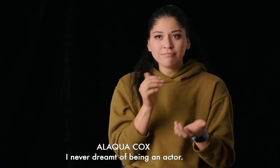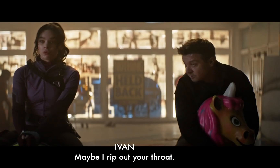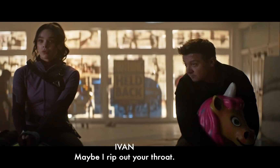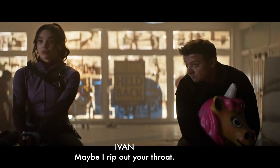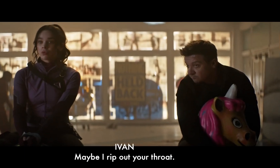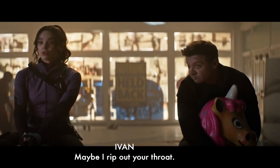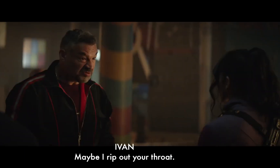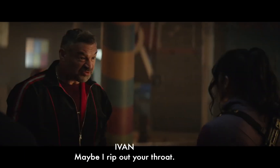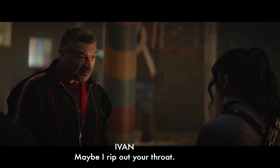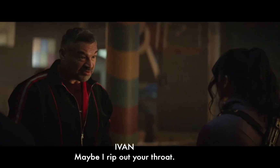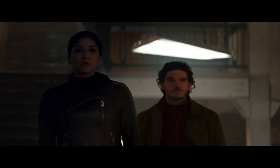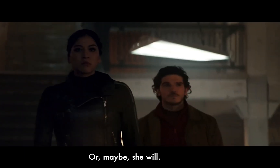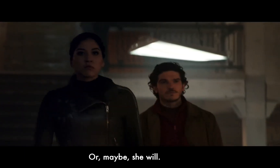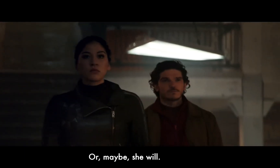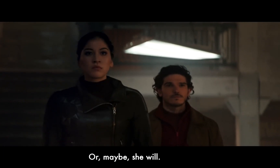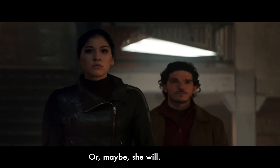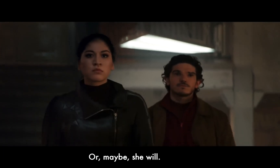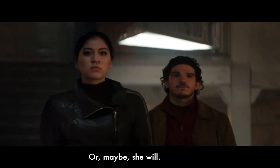Maybe I rip out your throat, or maybe she will.